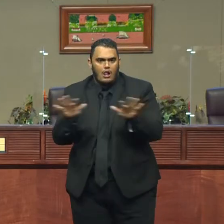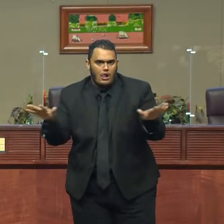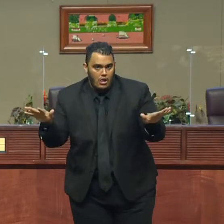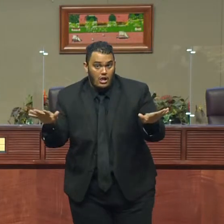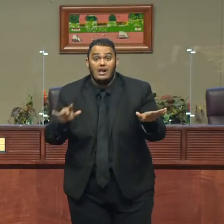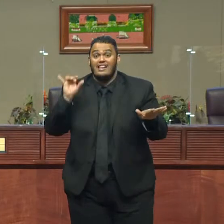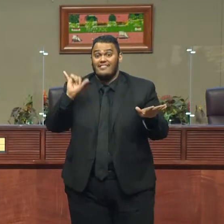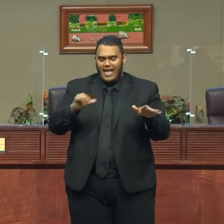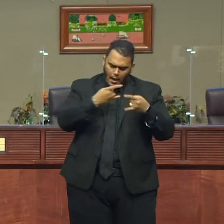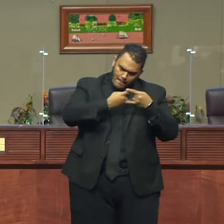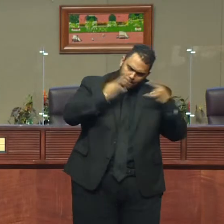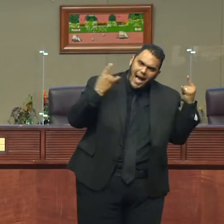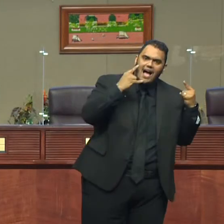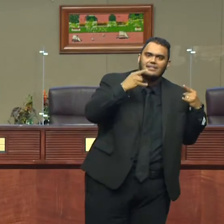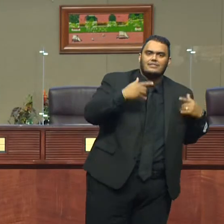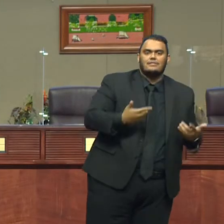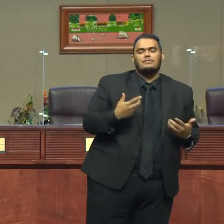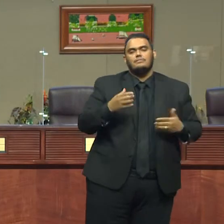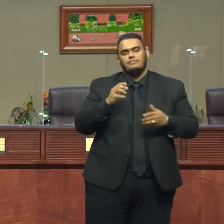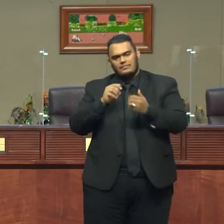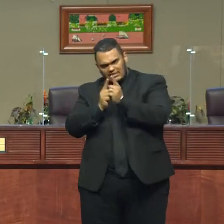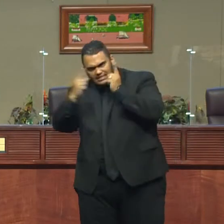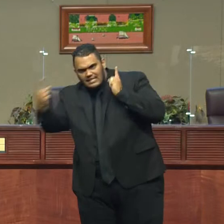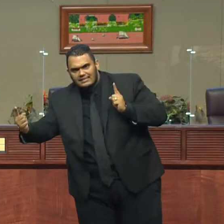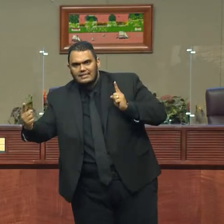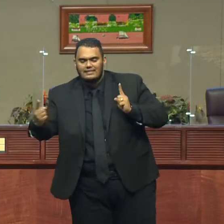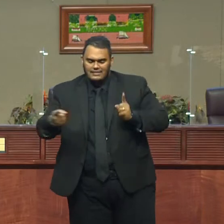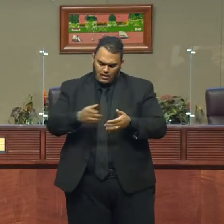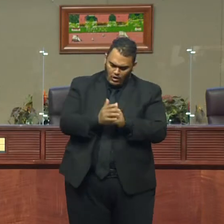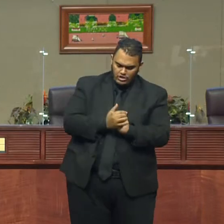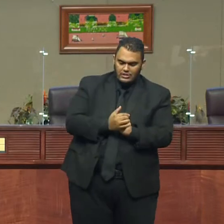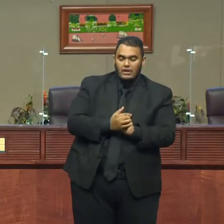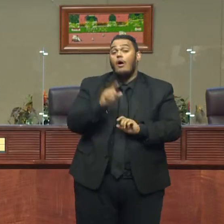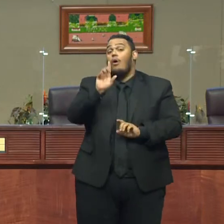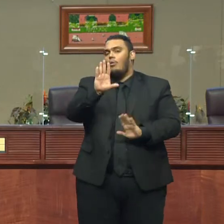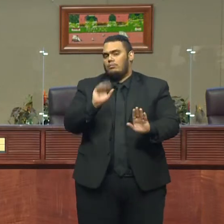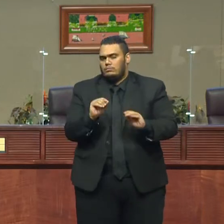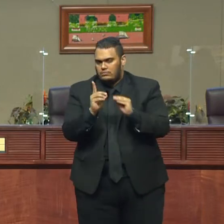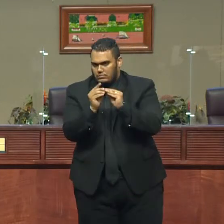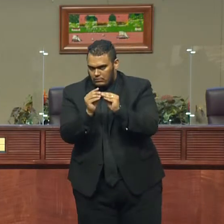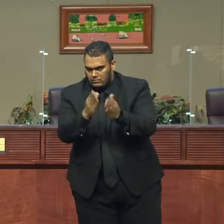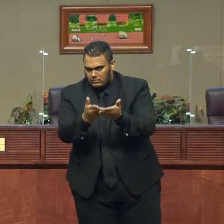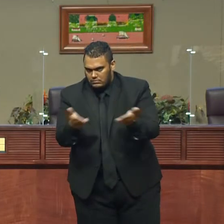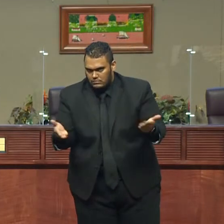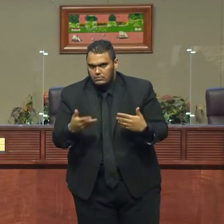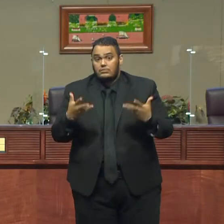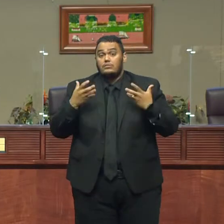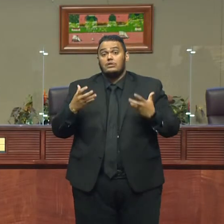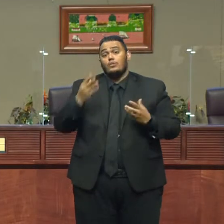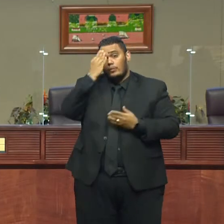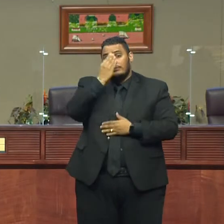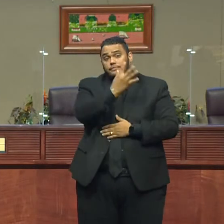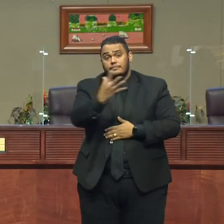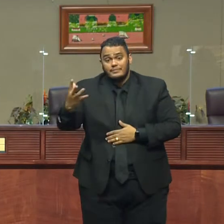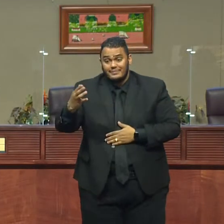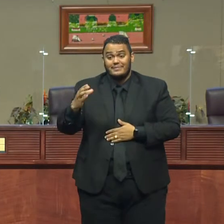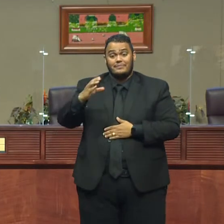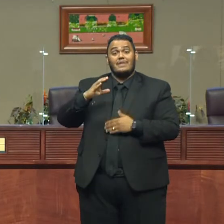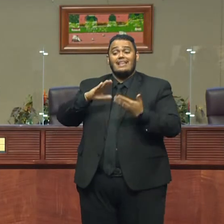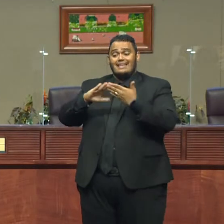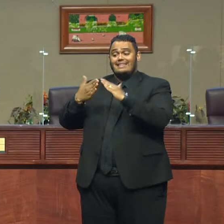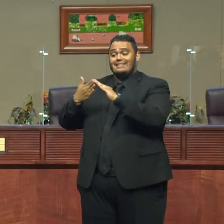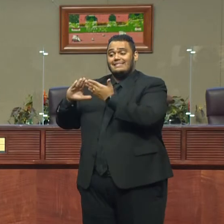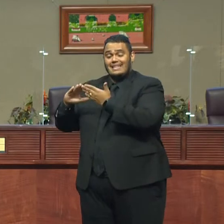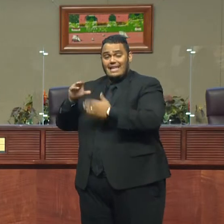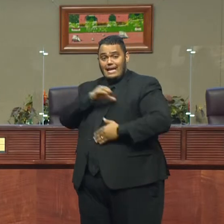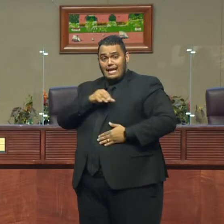our hands. And actually, I have one more thing that is now lastly. I want to highlight an item that was on City Council on Monday, and